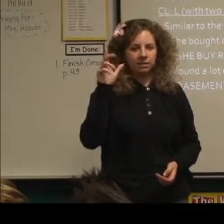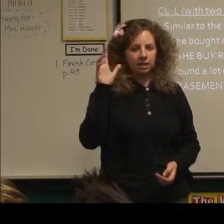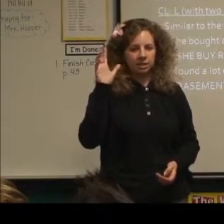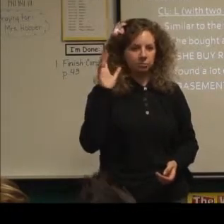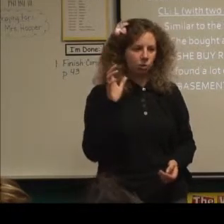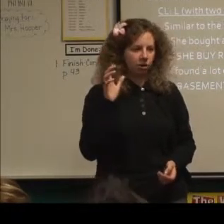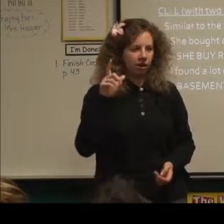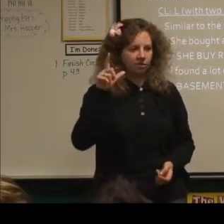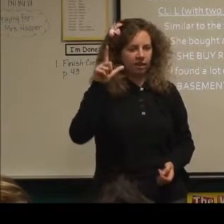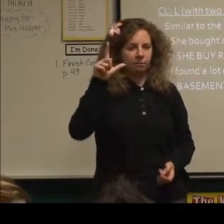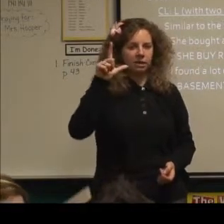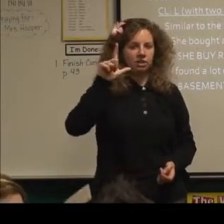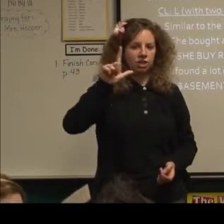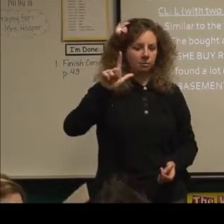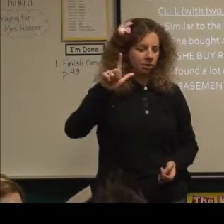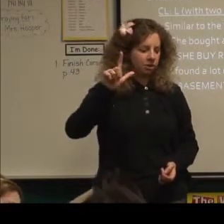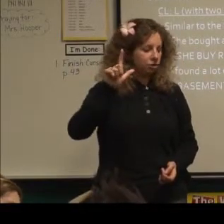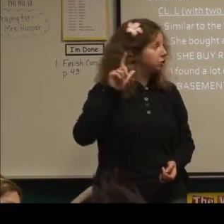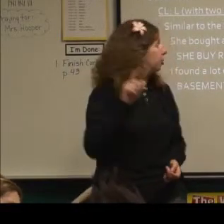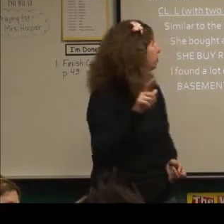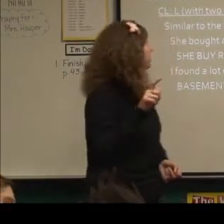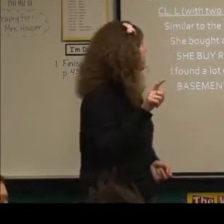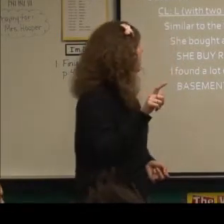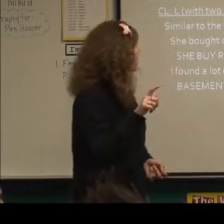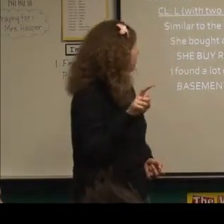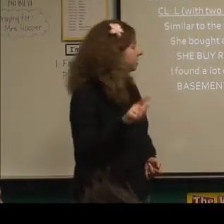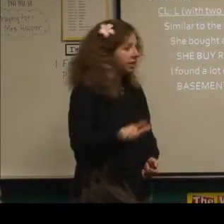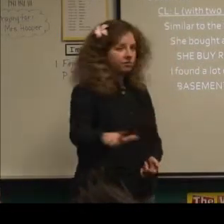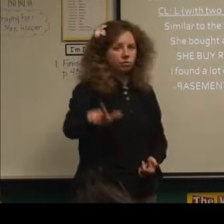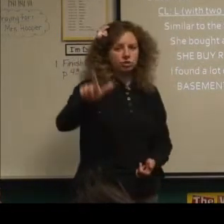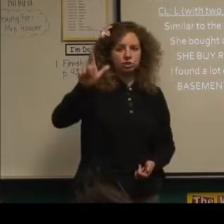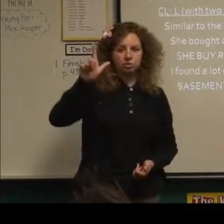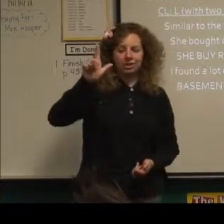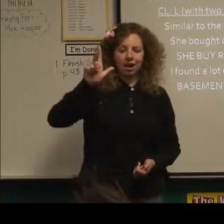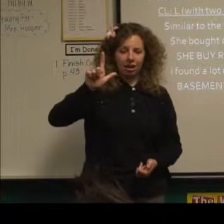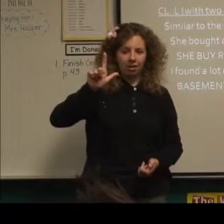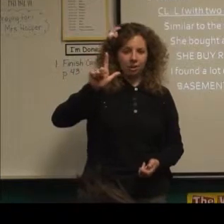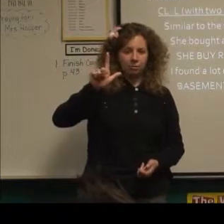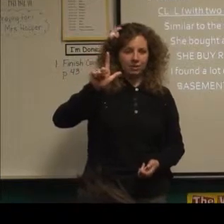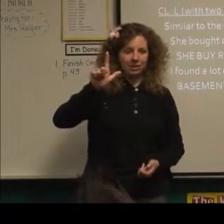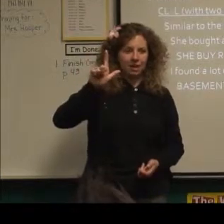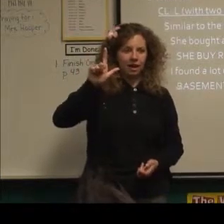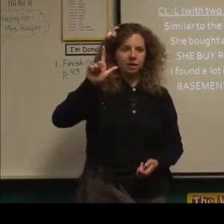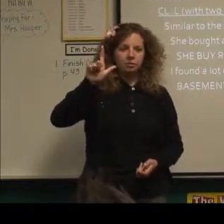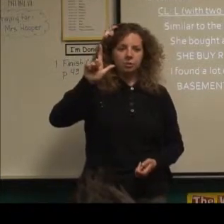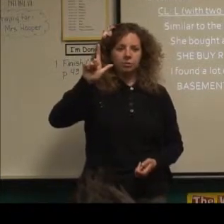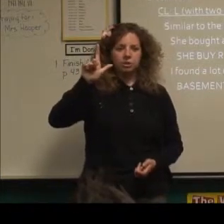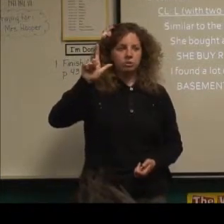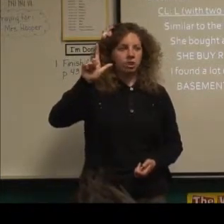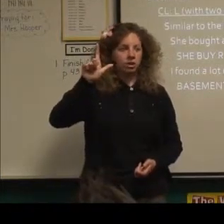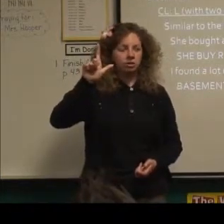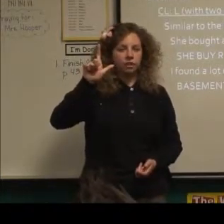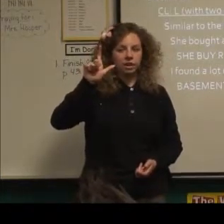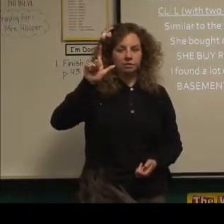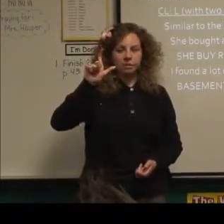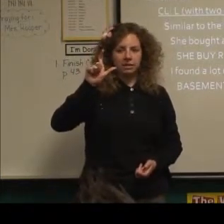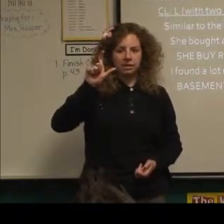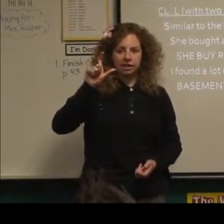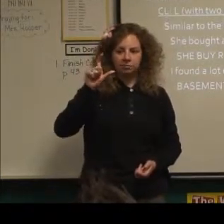then it's more of like a bent shape. So with the L, if you were just doing an L, it would be like that. But with the two dots over it, it means kind of